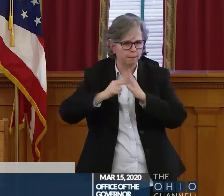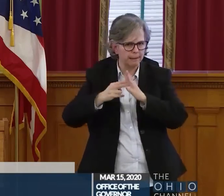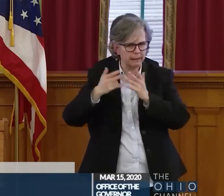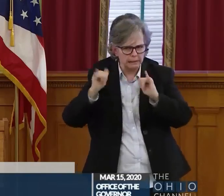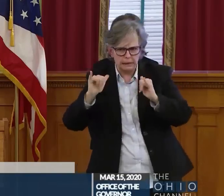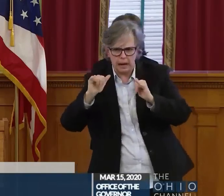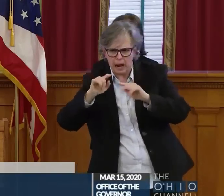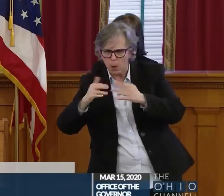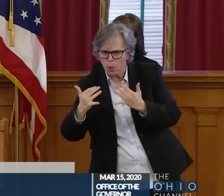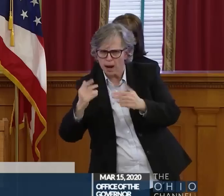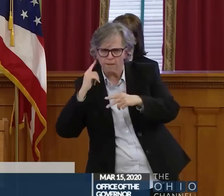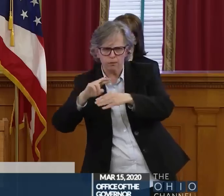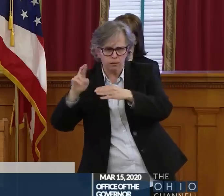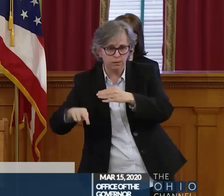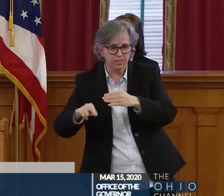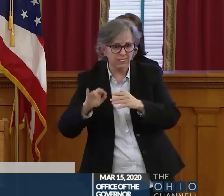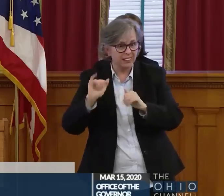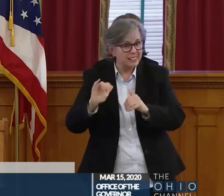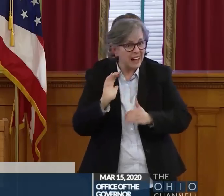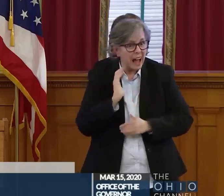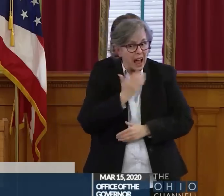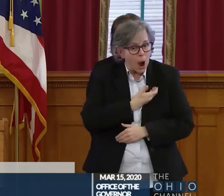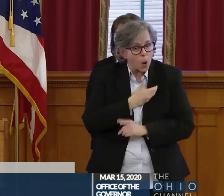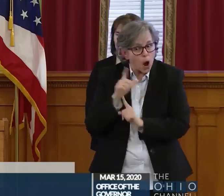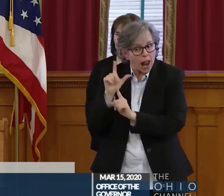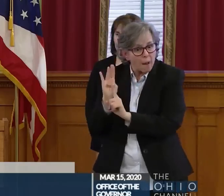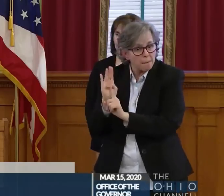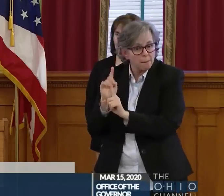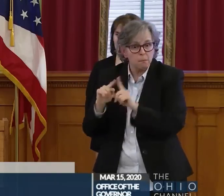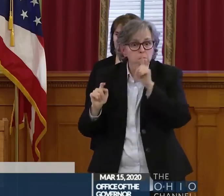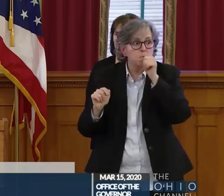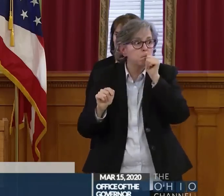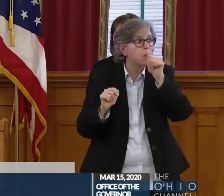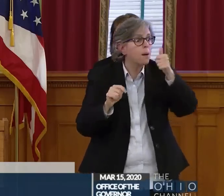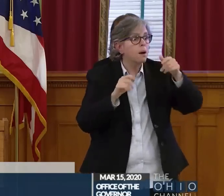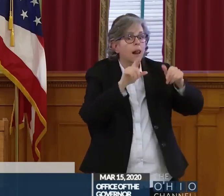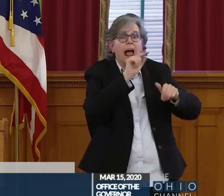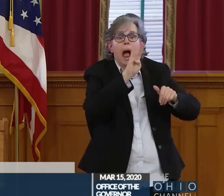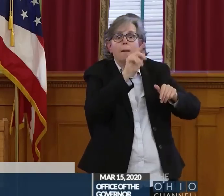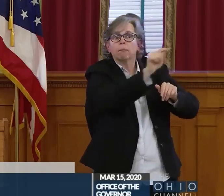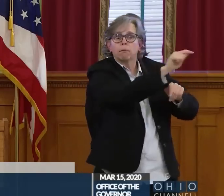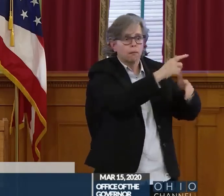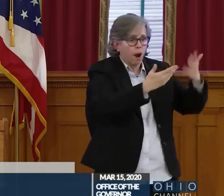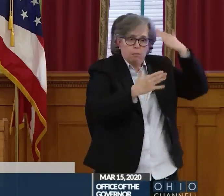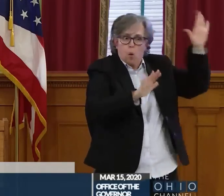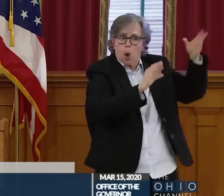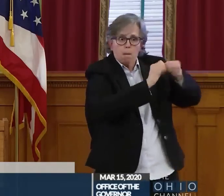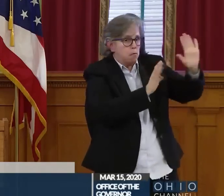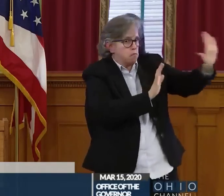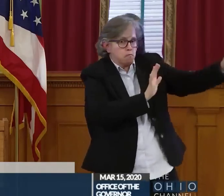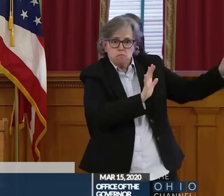lab. The illness onset is from February 7th